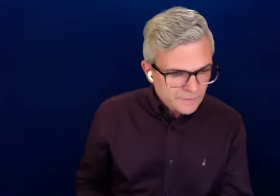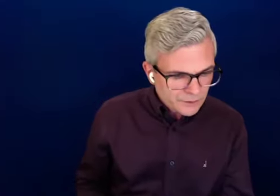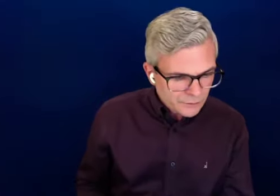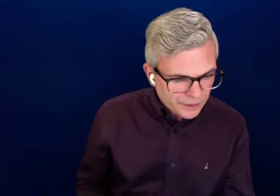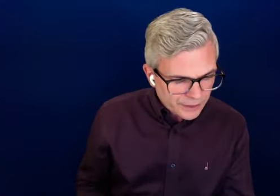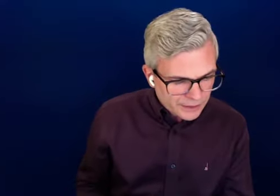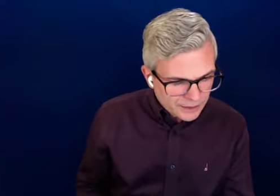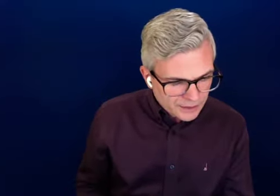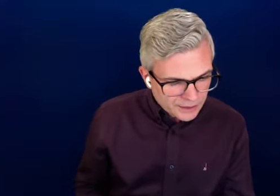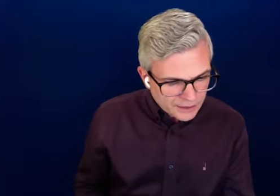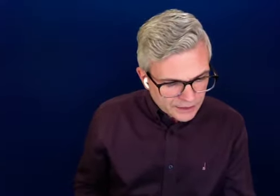Okay.